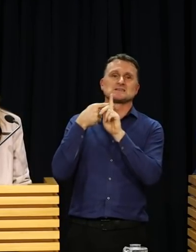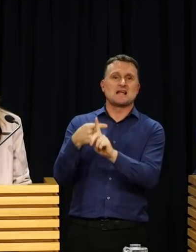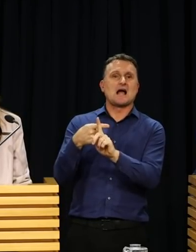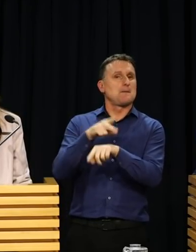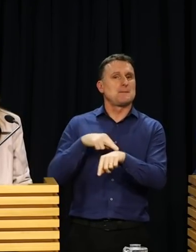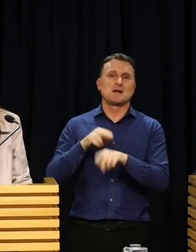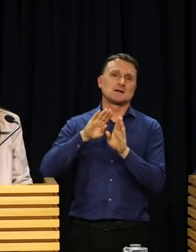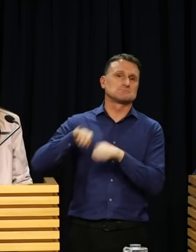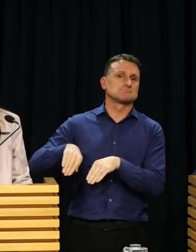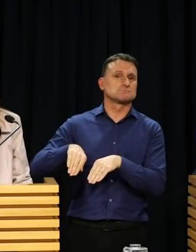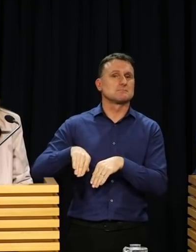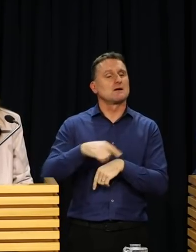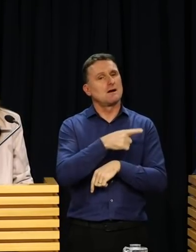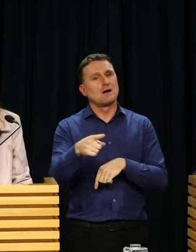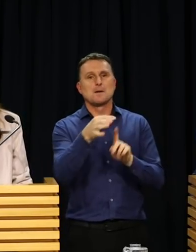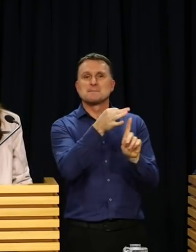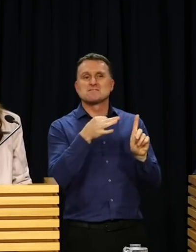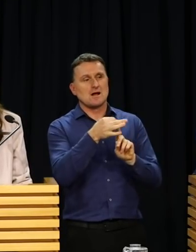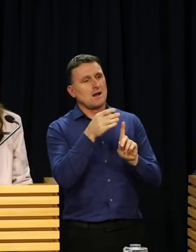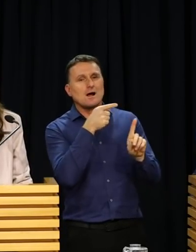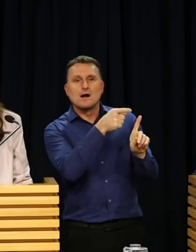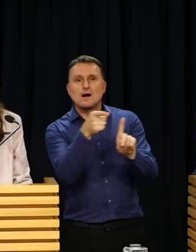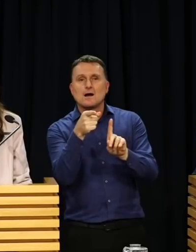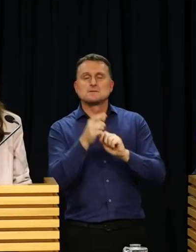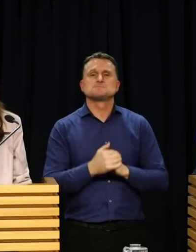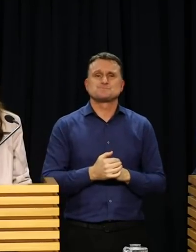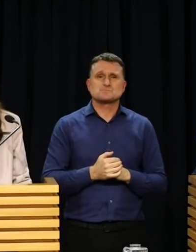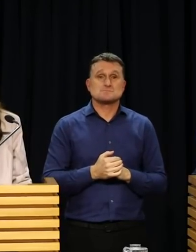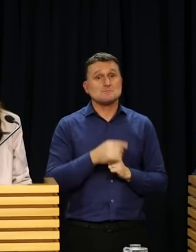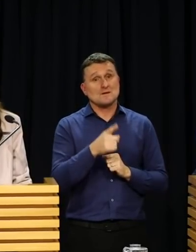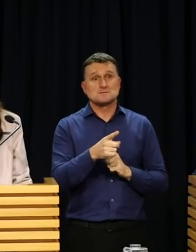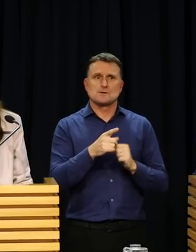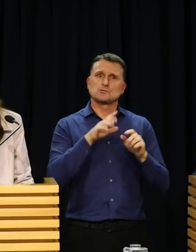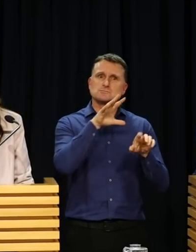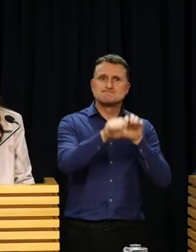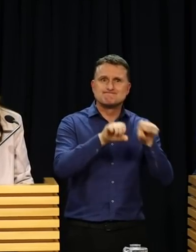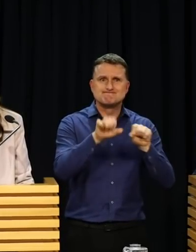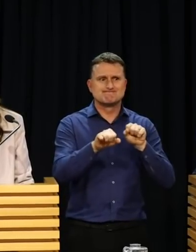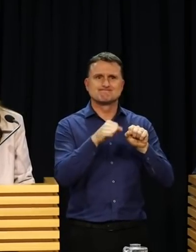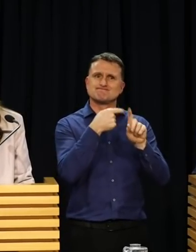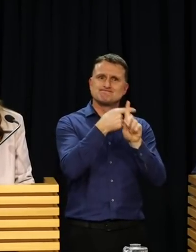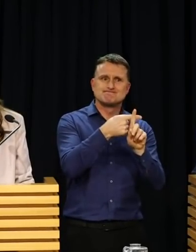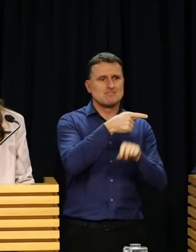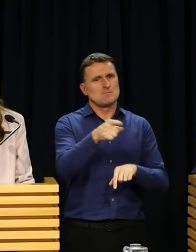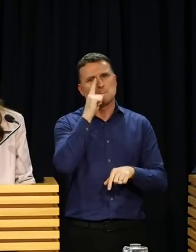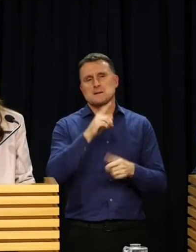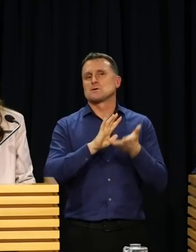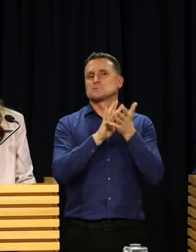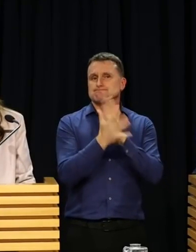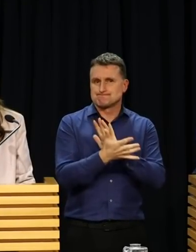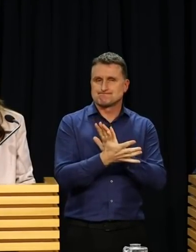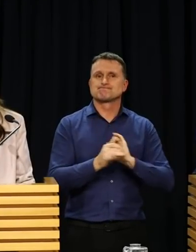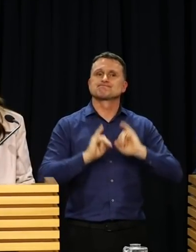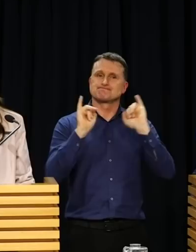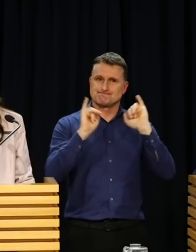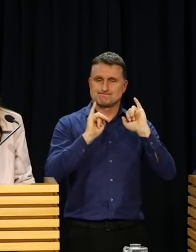attention. The raids and what they represented created deep wounds. And while we cannot change our history,